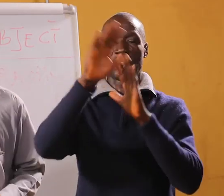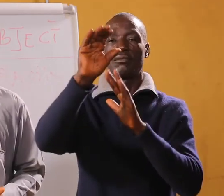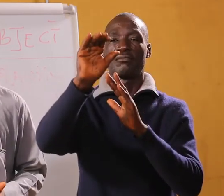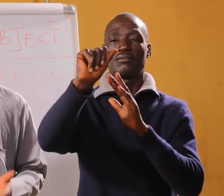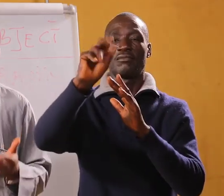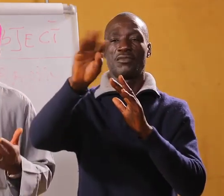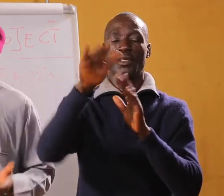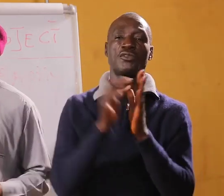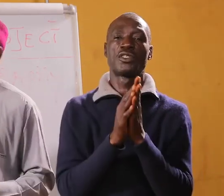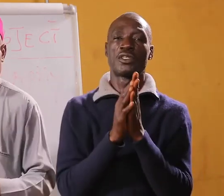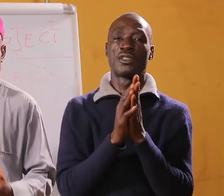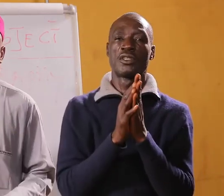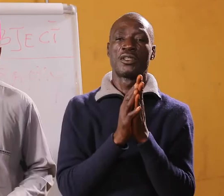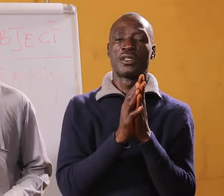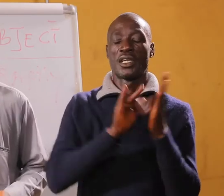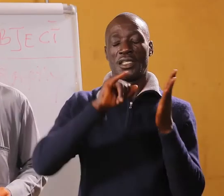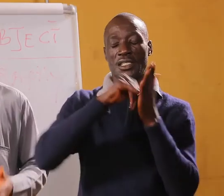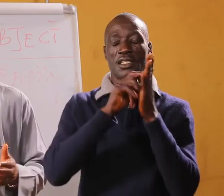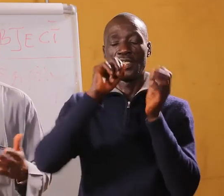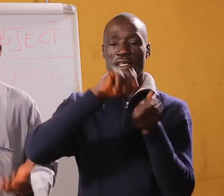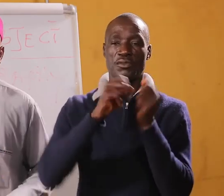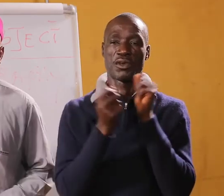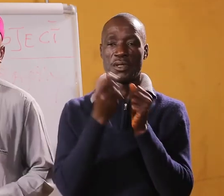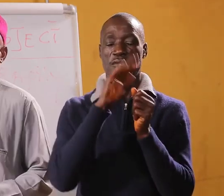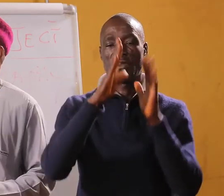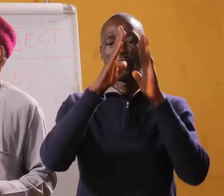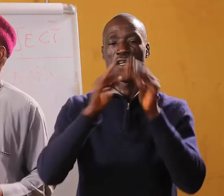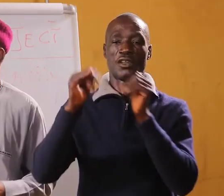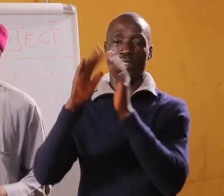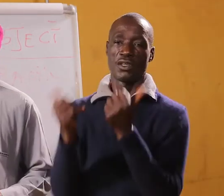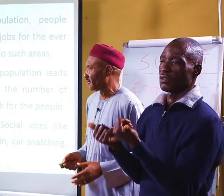available. So you find it's a problem of housing,